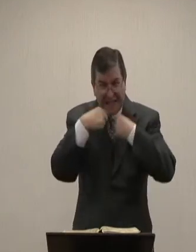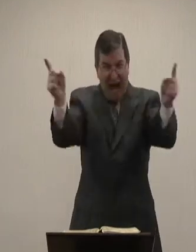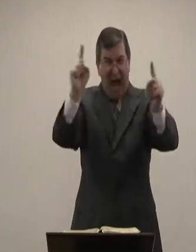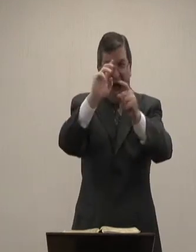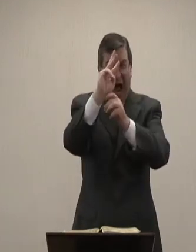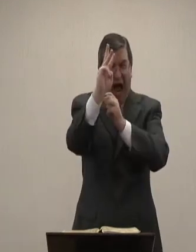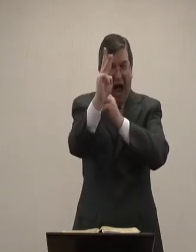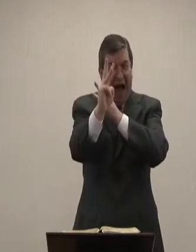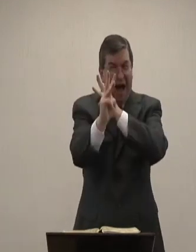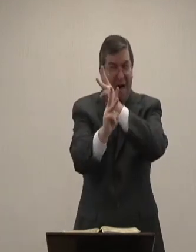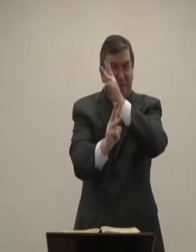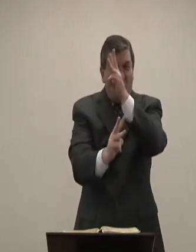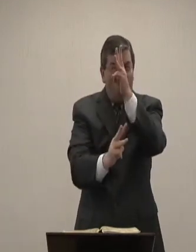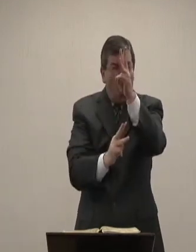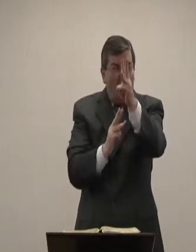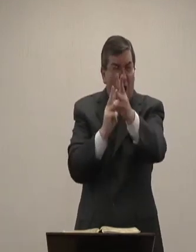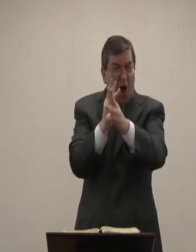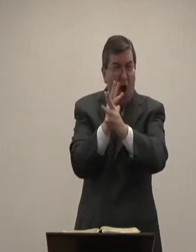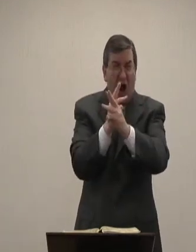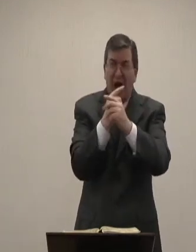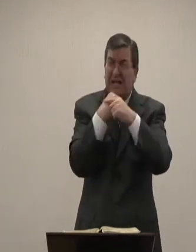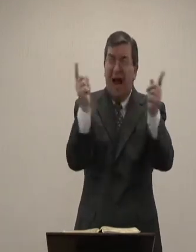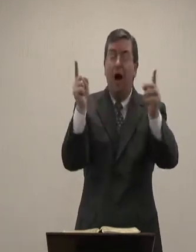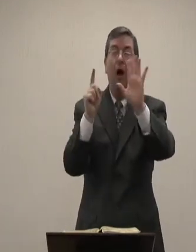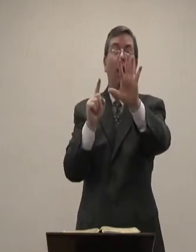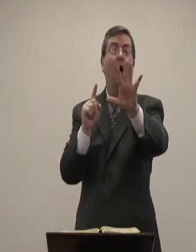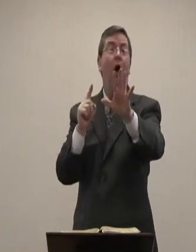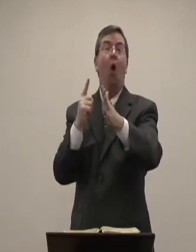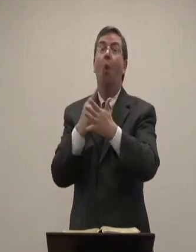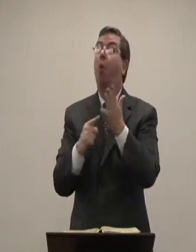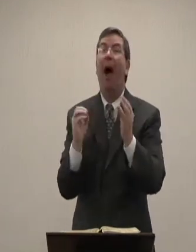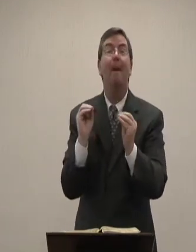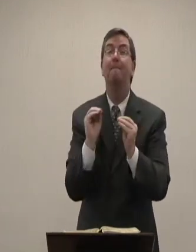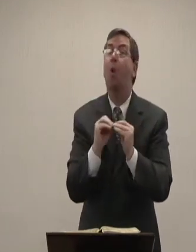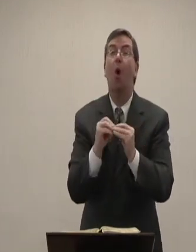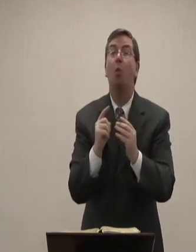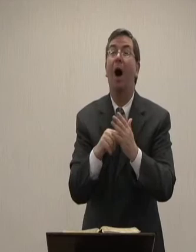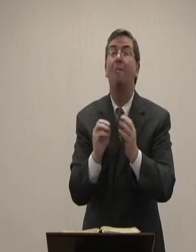Only the people in Israel, only. But the whole world.